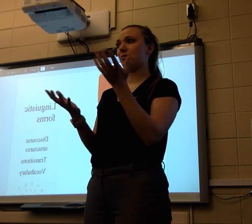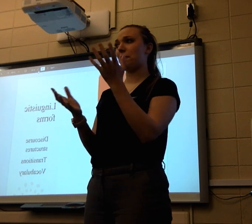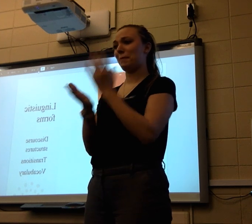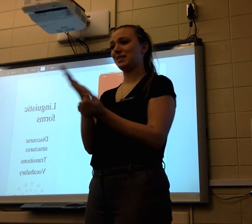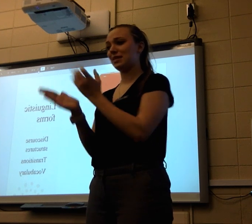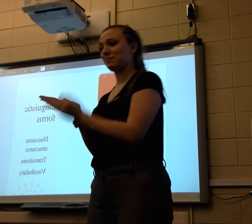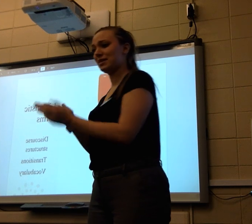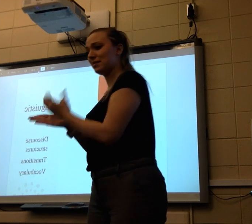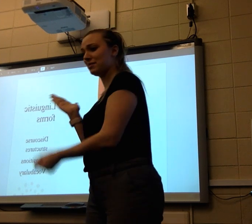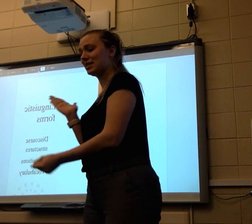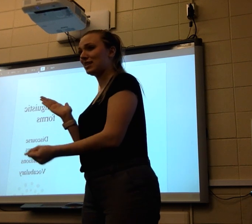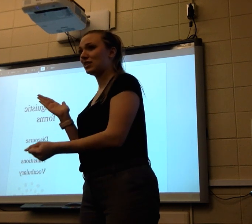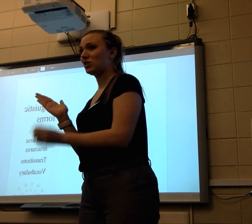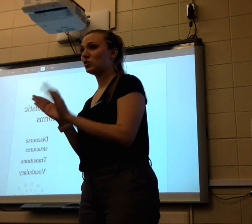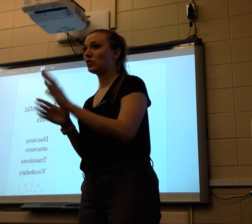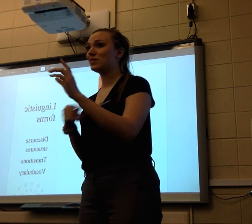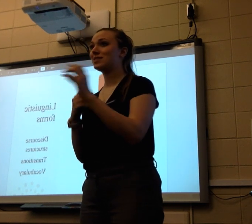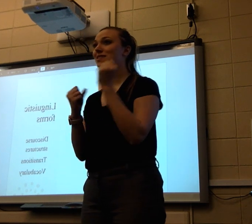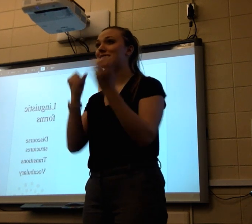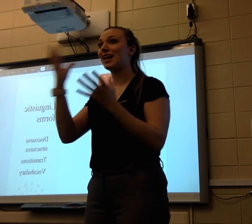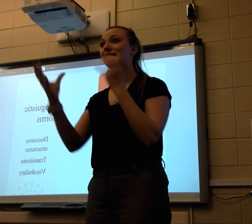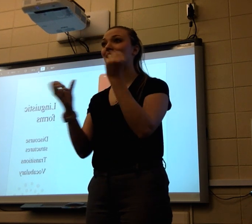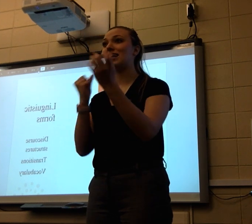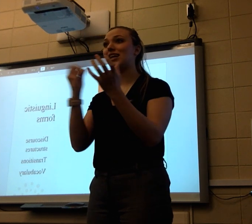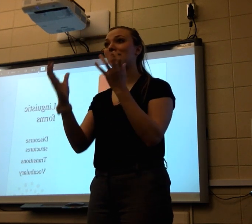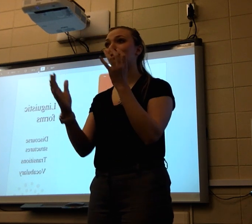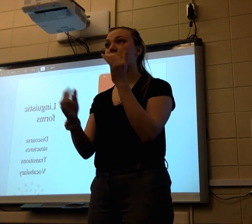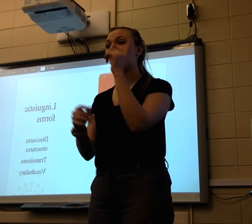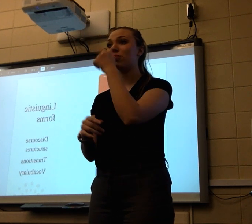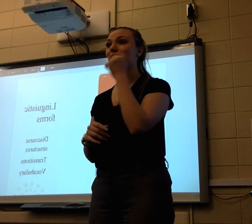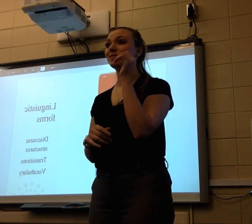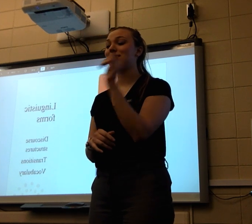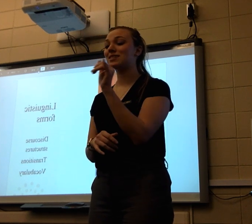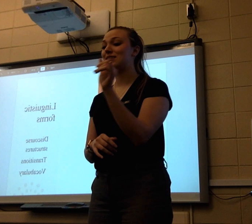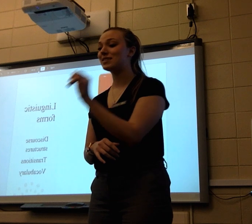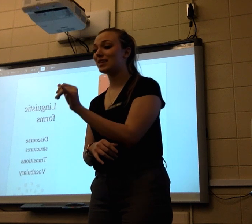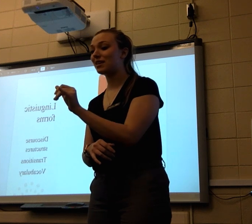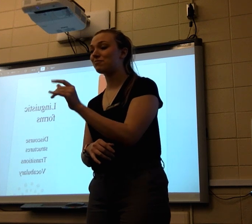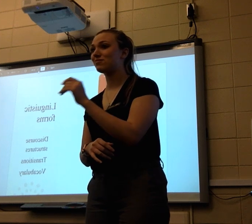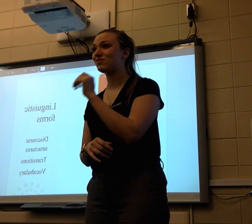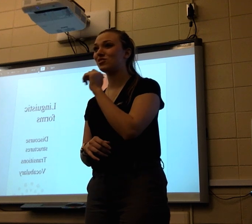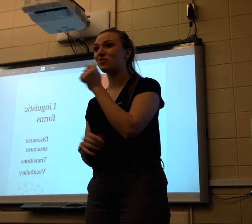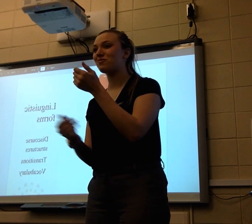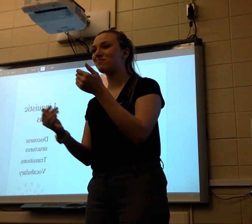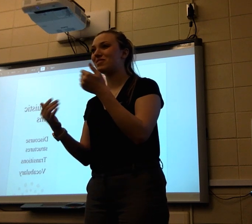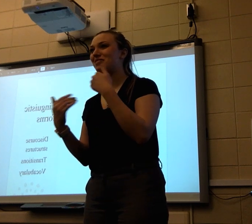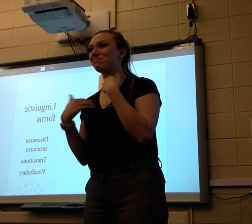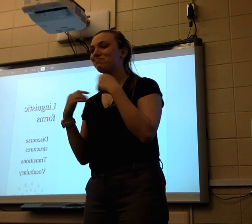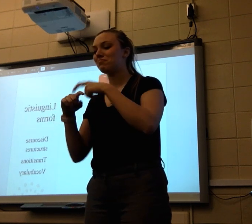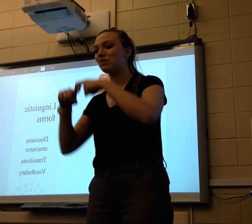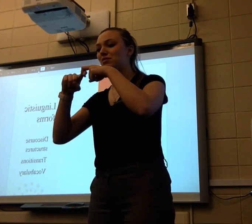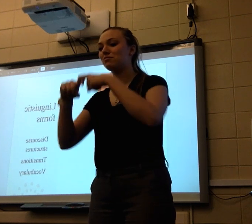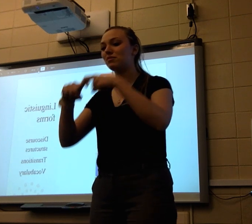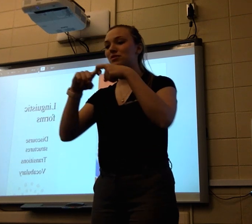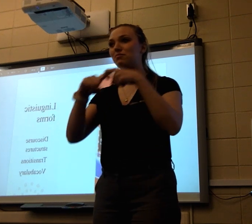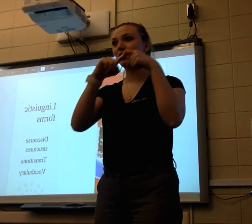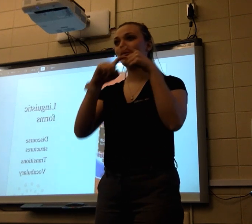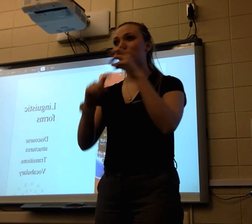looks like when we don't have a good command of cohesion strategies or transitions, right? So that's another thing when